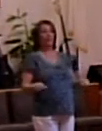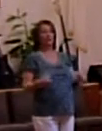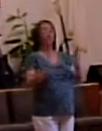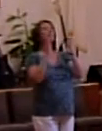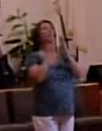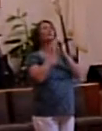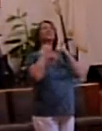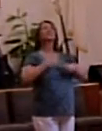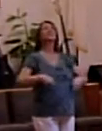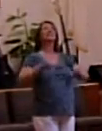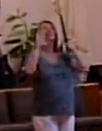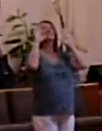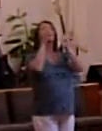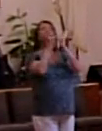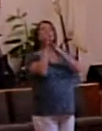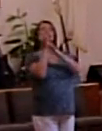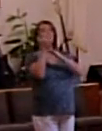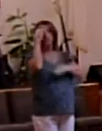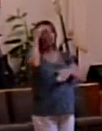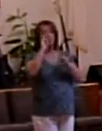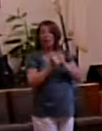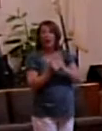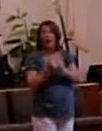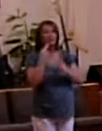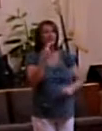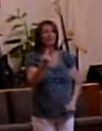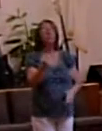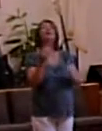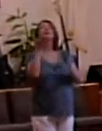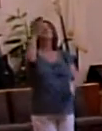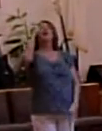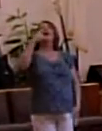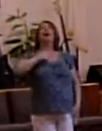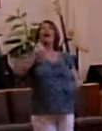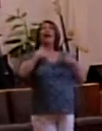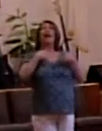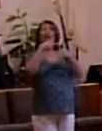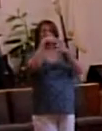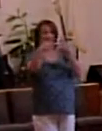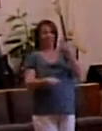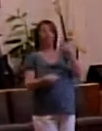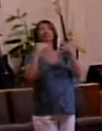know how, just to say, God, I have this and I don't know what to do about it.